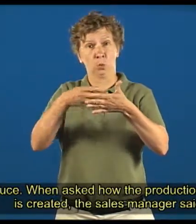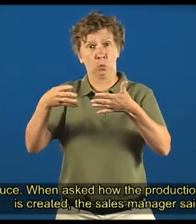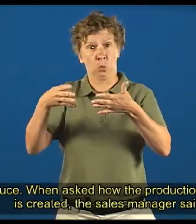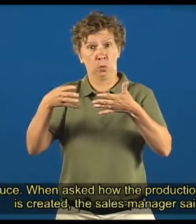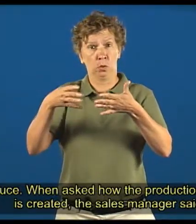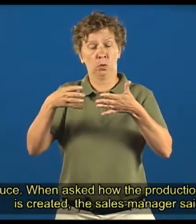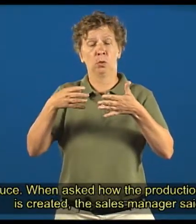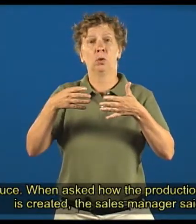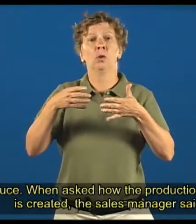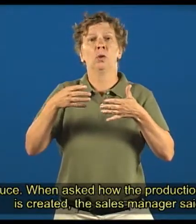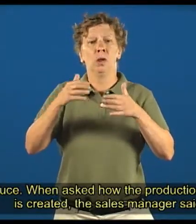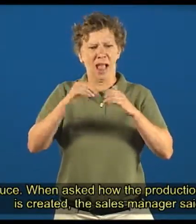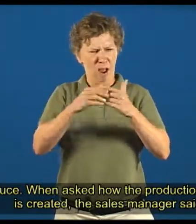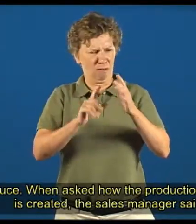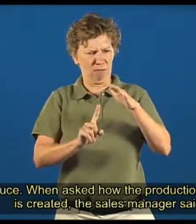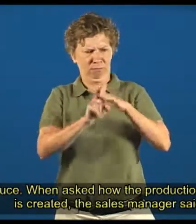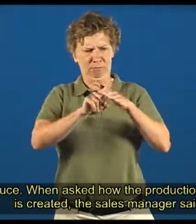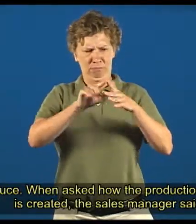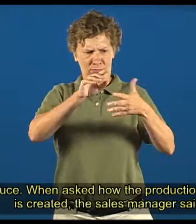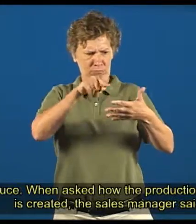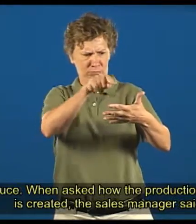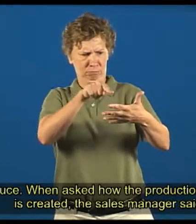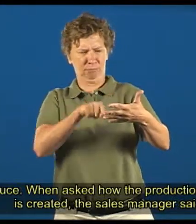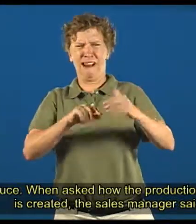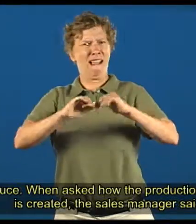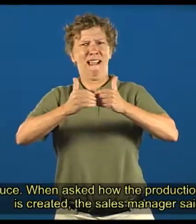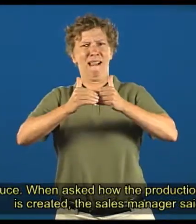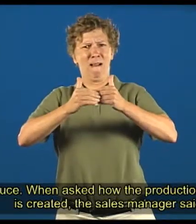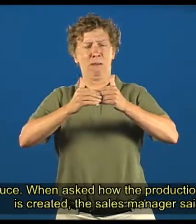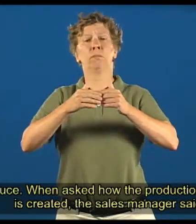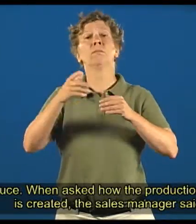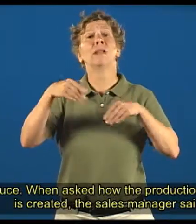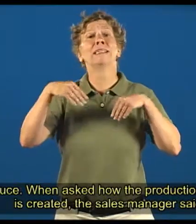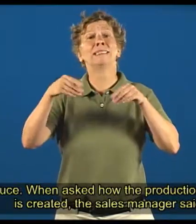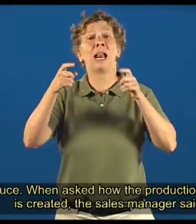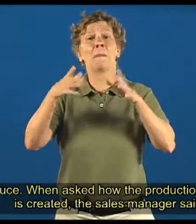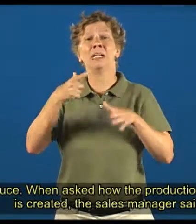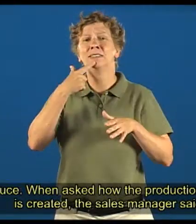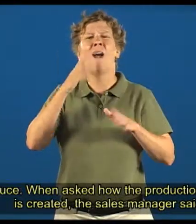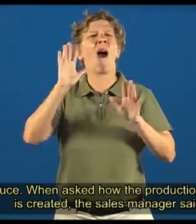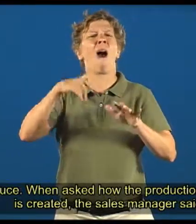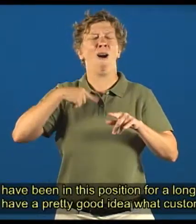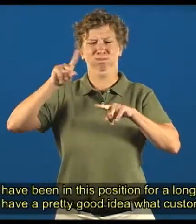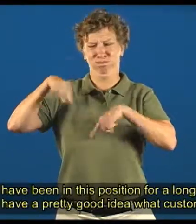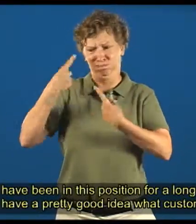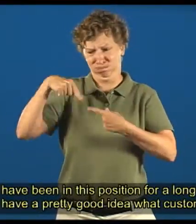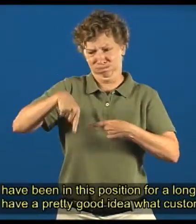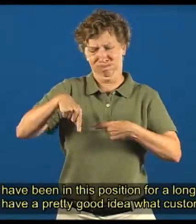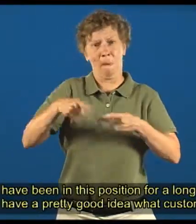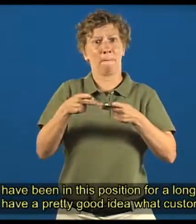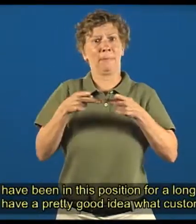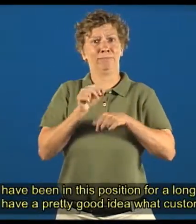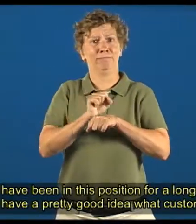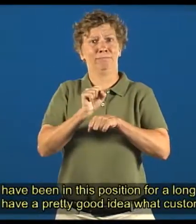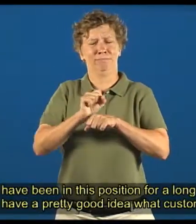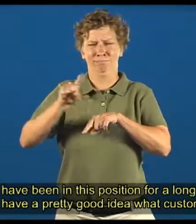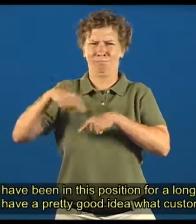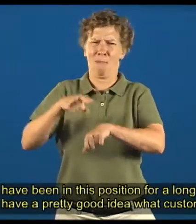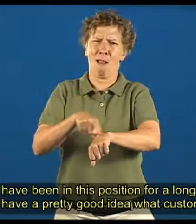When asked how the production schedule is created, the sales manager said, "I've been in this position for a